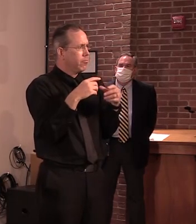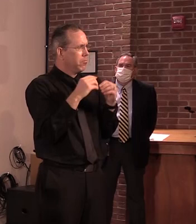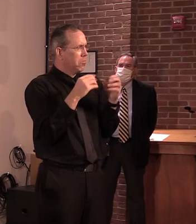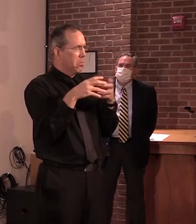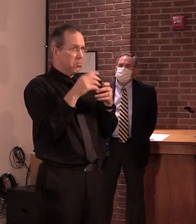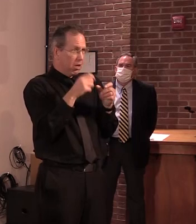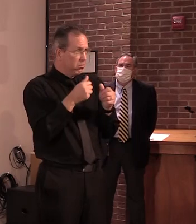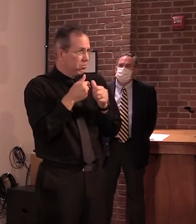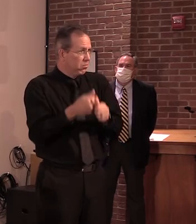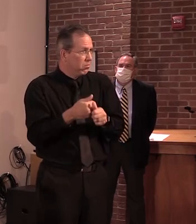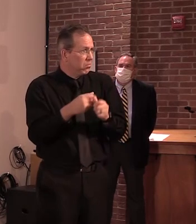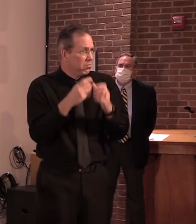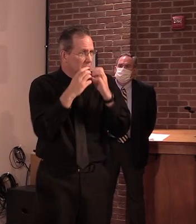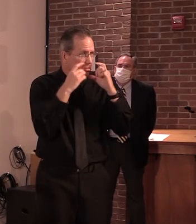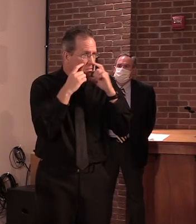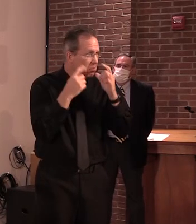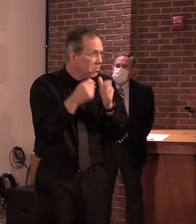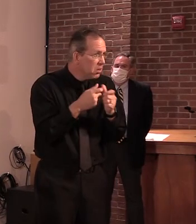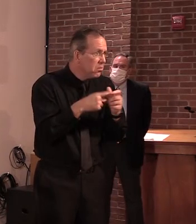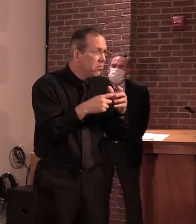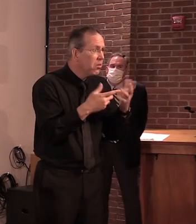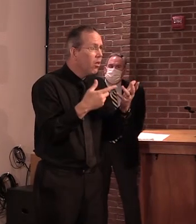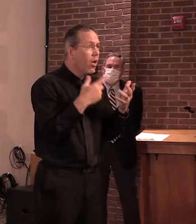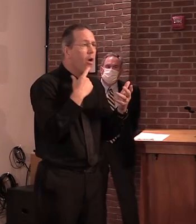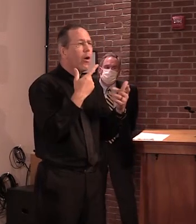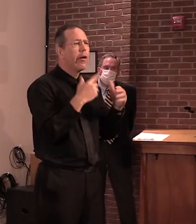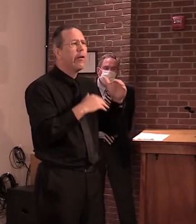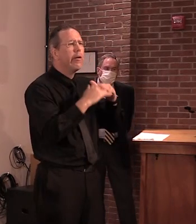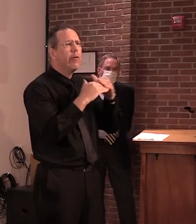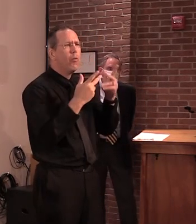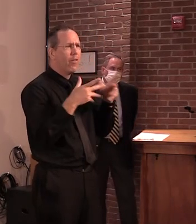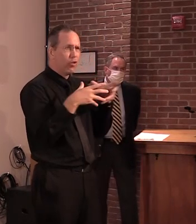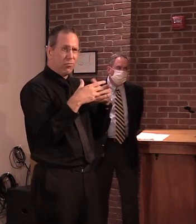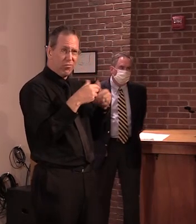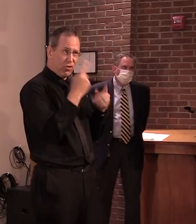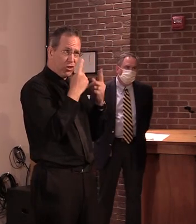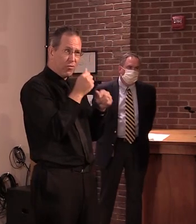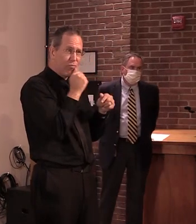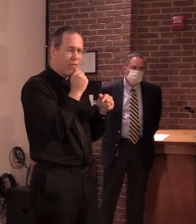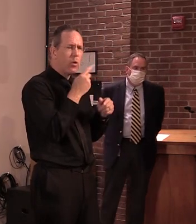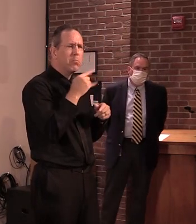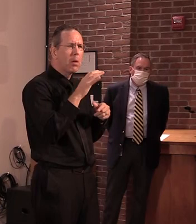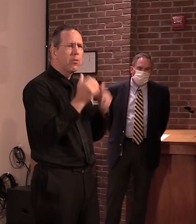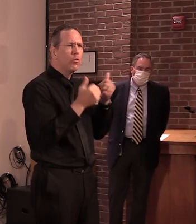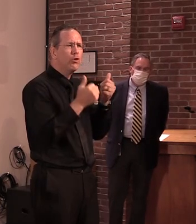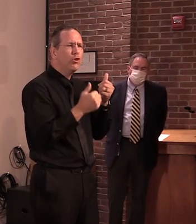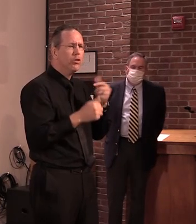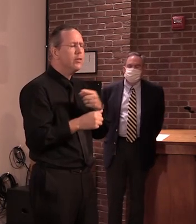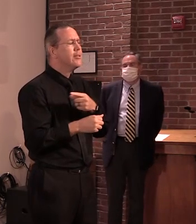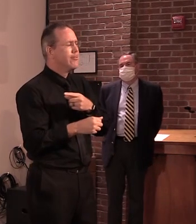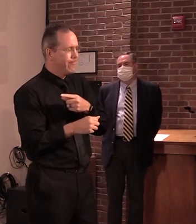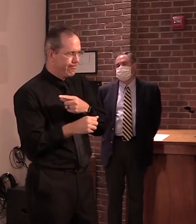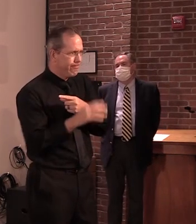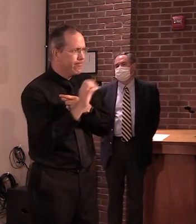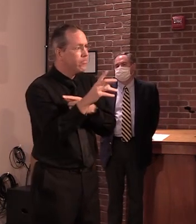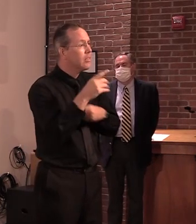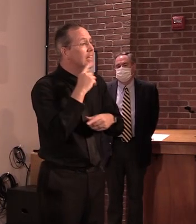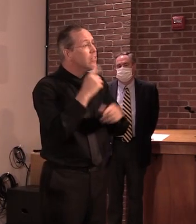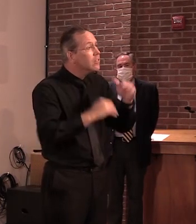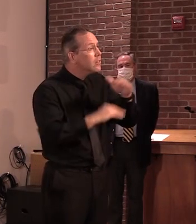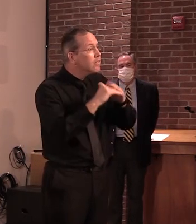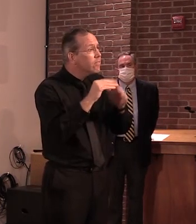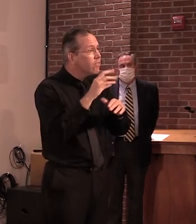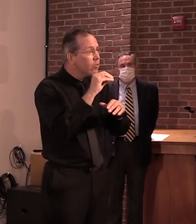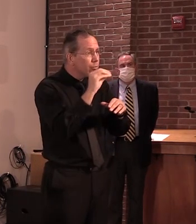Okay. And then just wanted a quick question here about reopening schools. It's